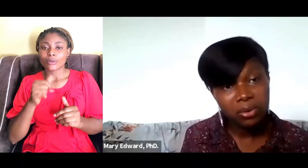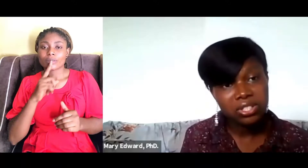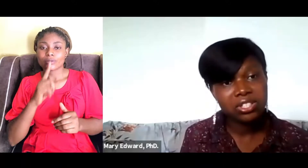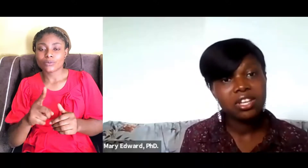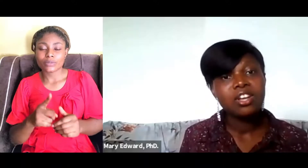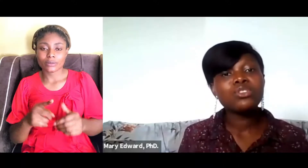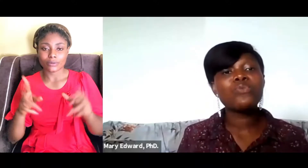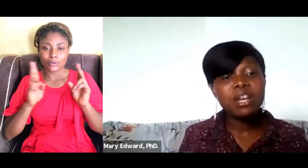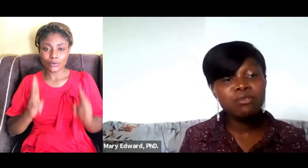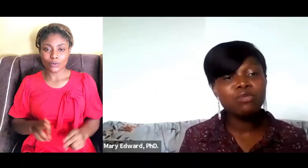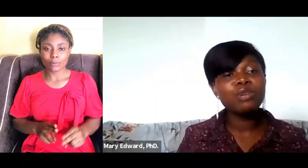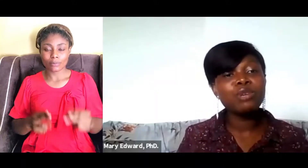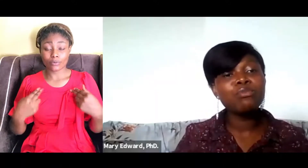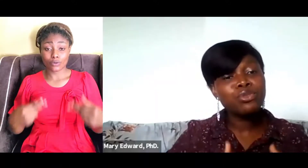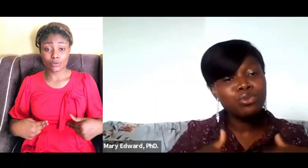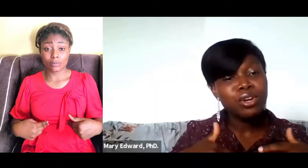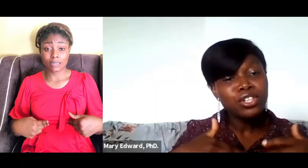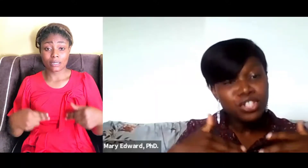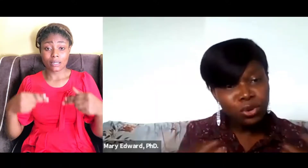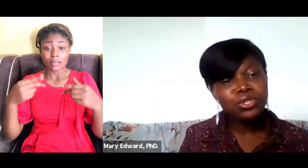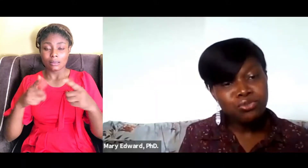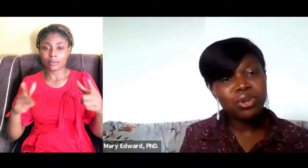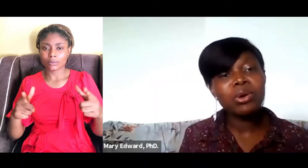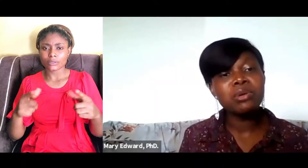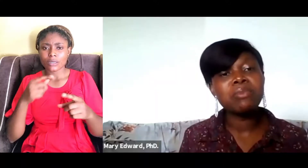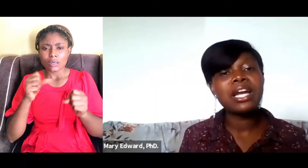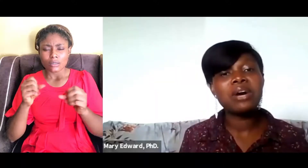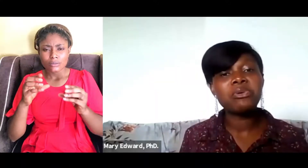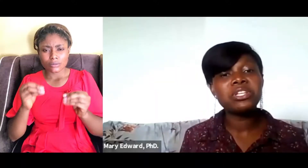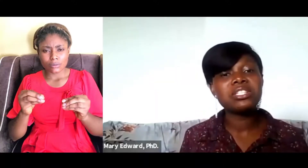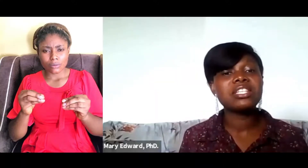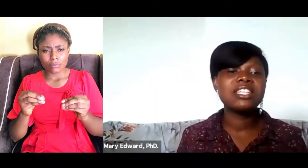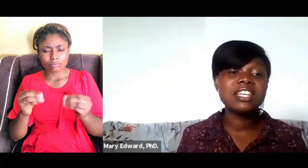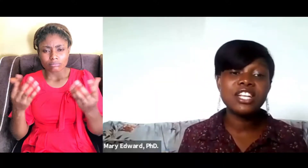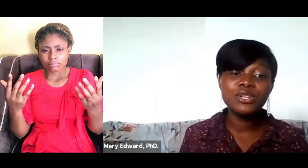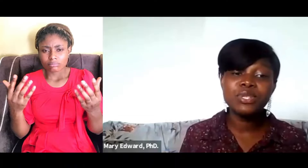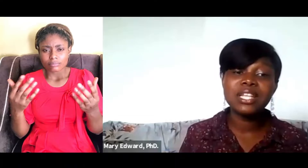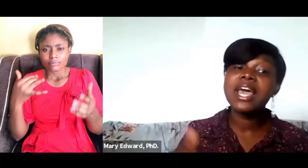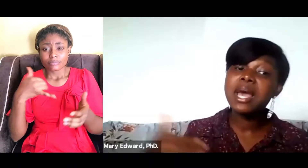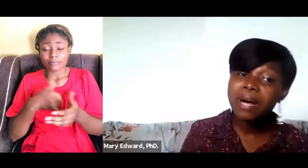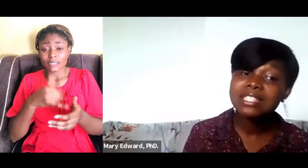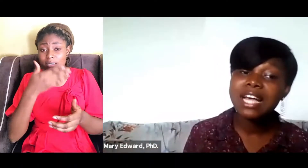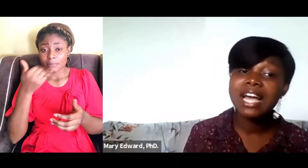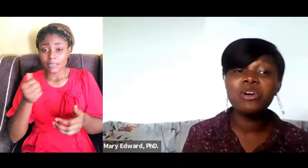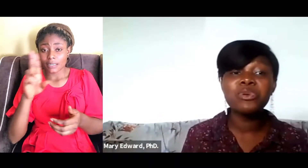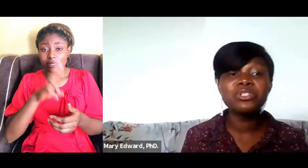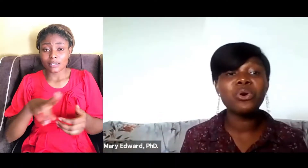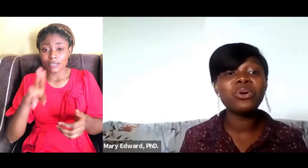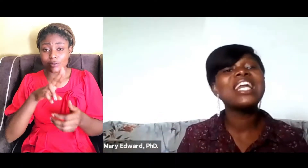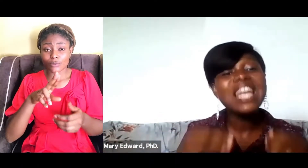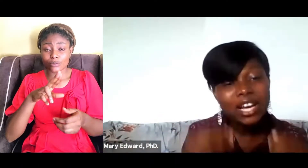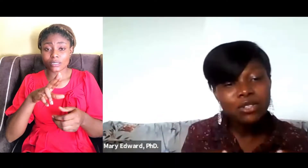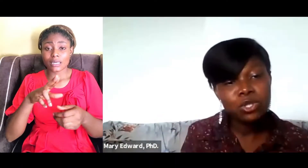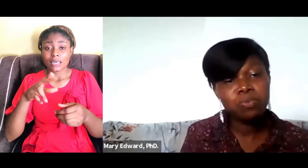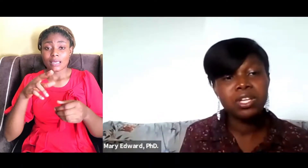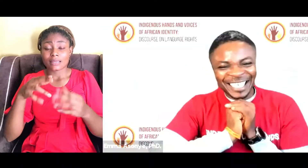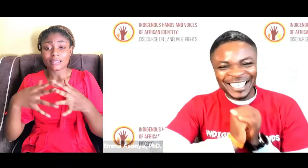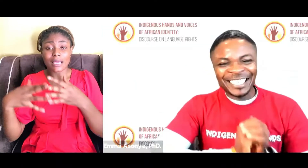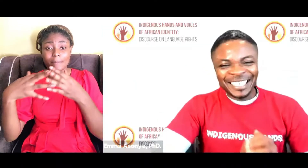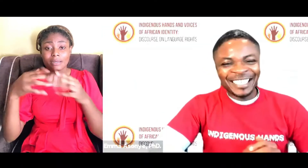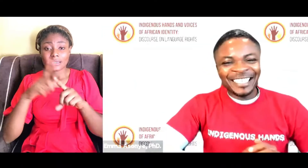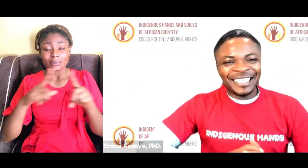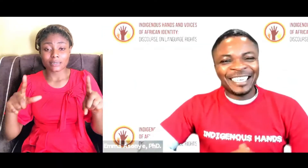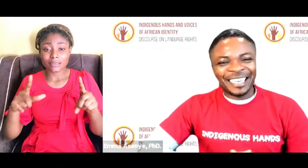human languages. So for them to be able to use real human languages, it's either they use the urban sign language or they learn to